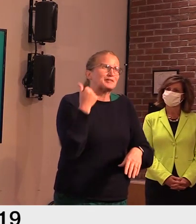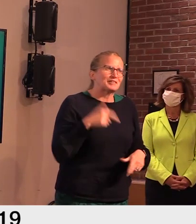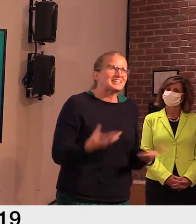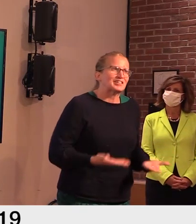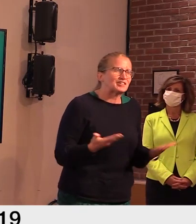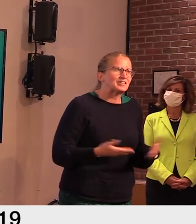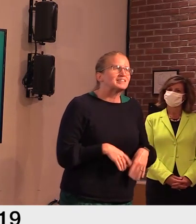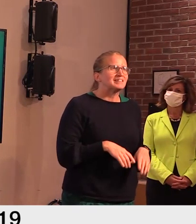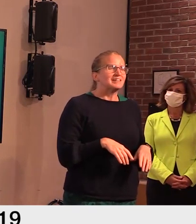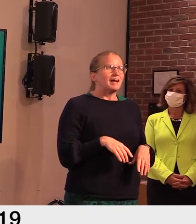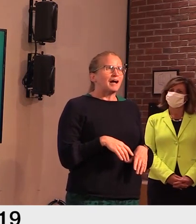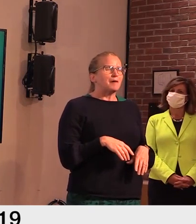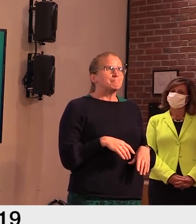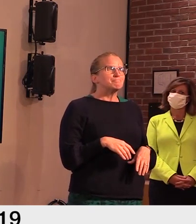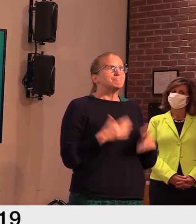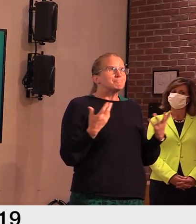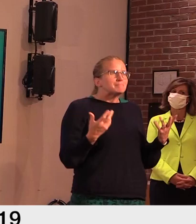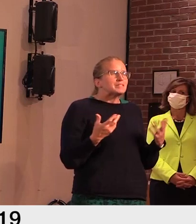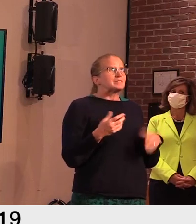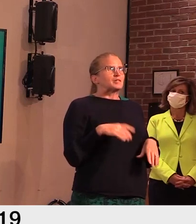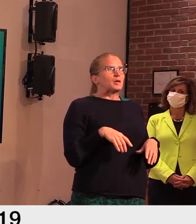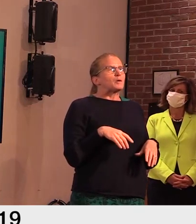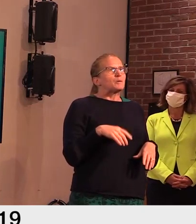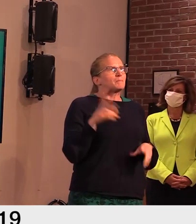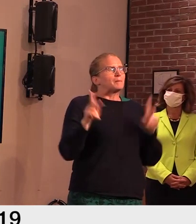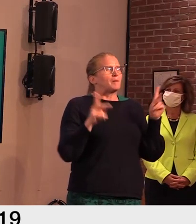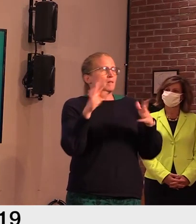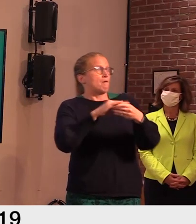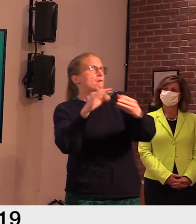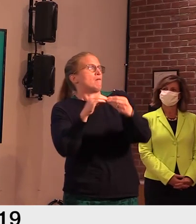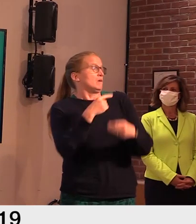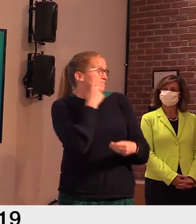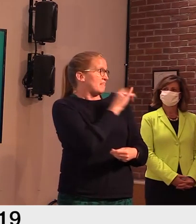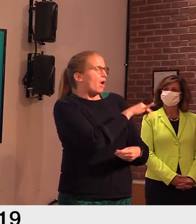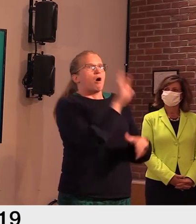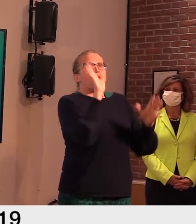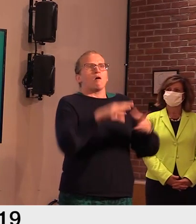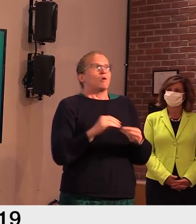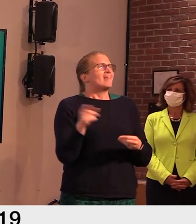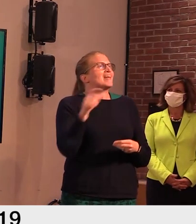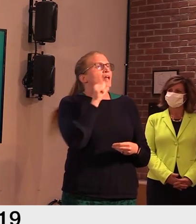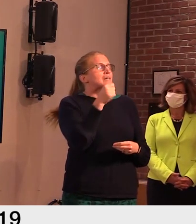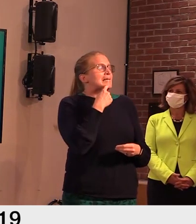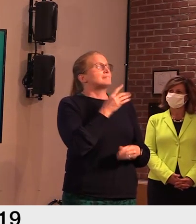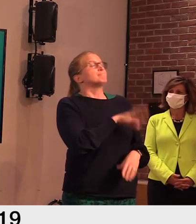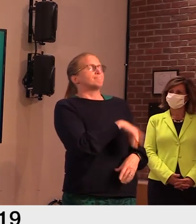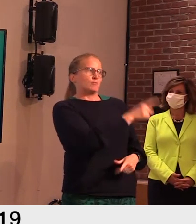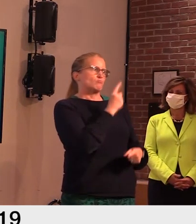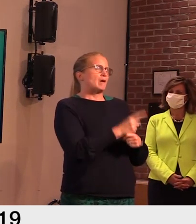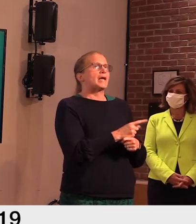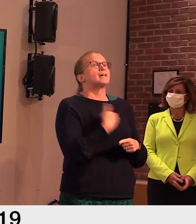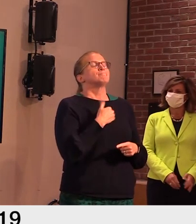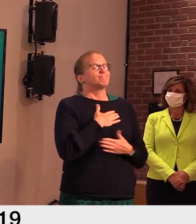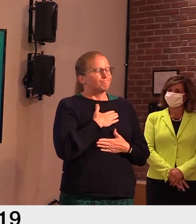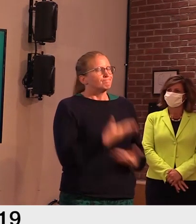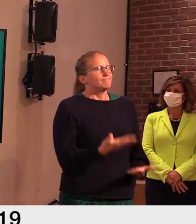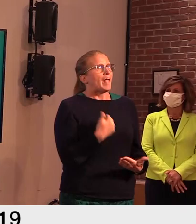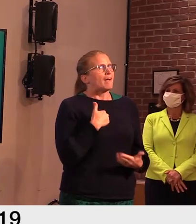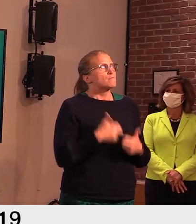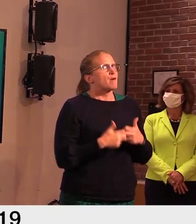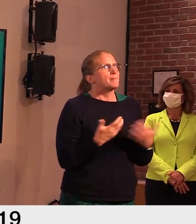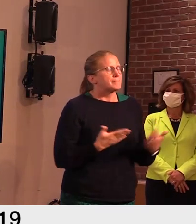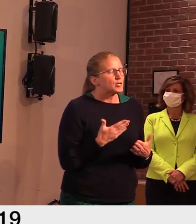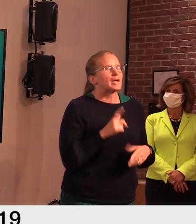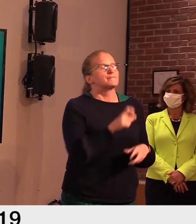what that means, and how, you know, reflecting on how far we have to go when we have situations like this, when people are just talking